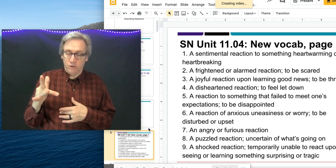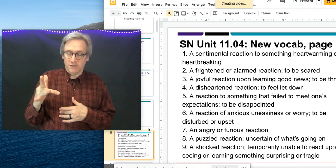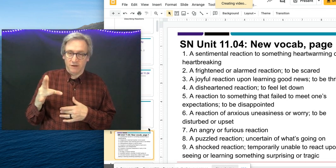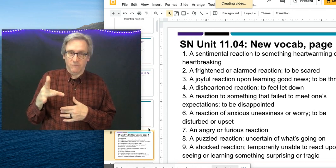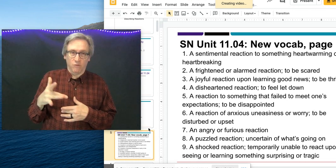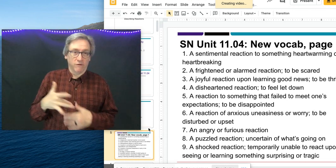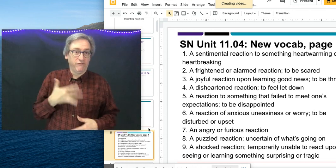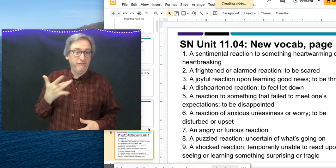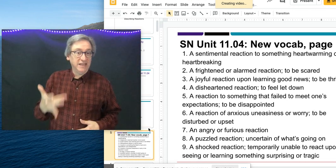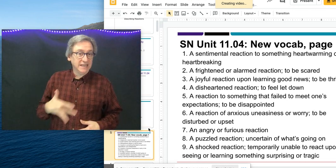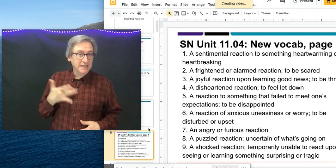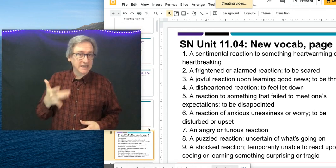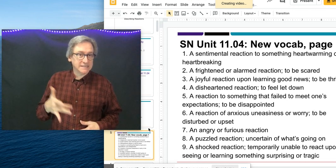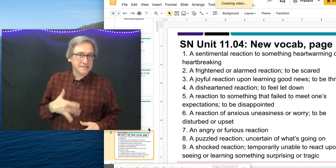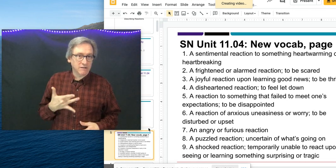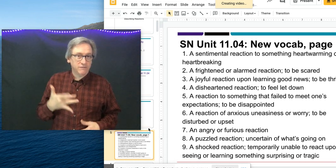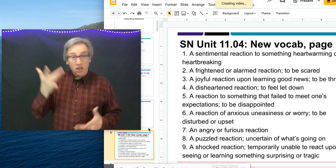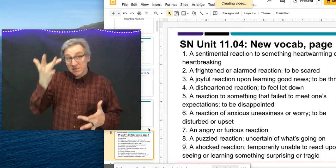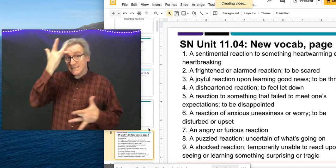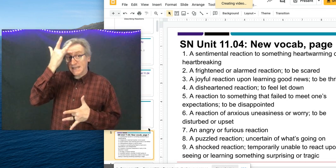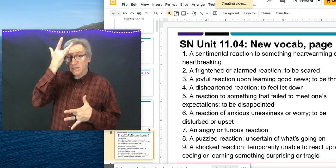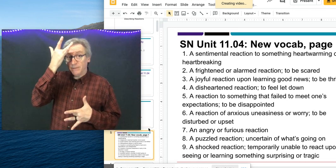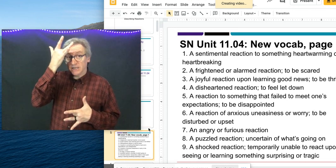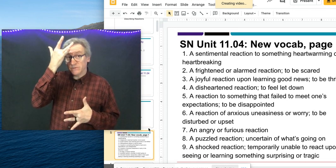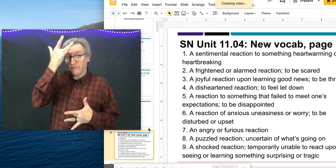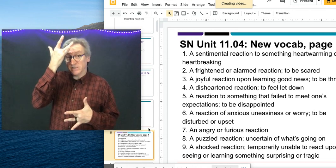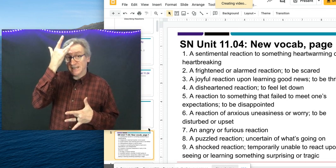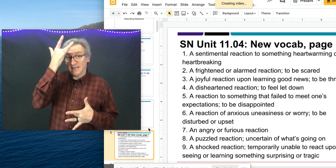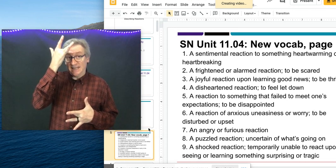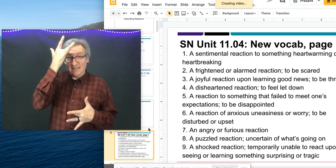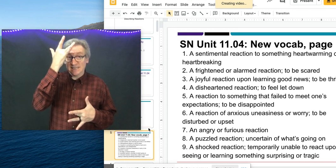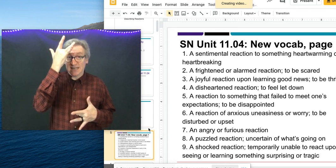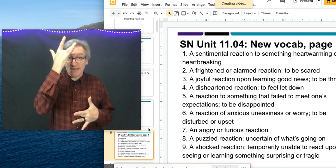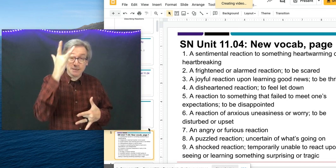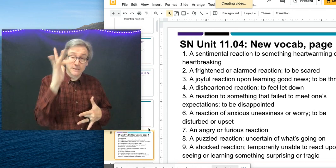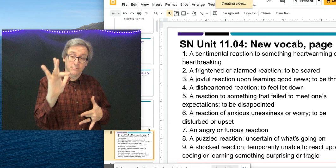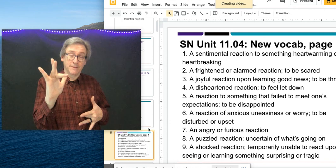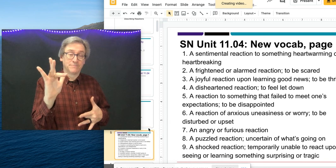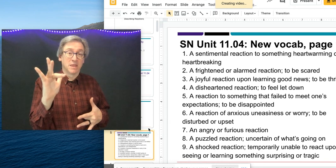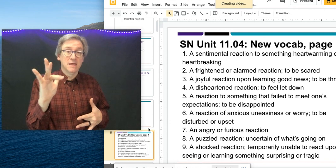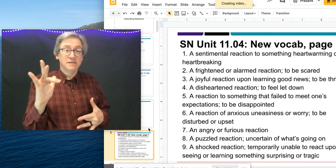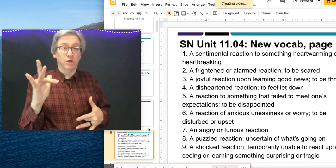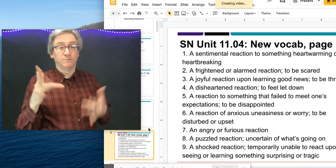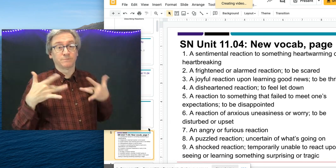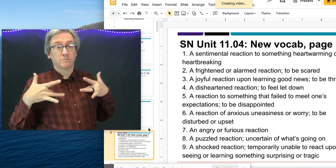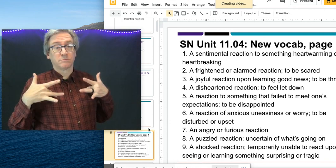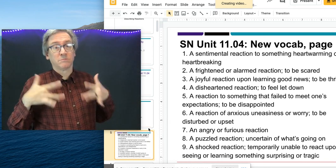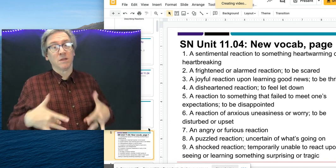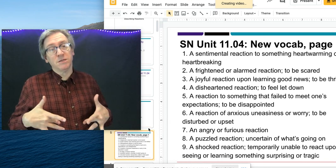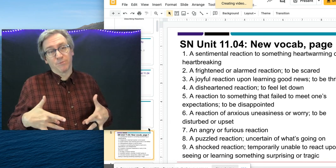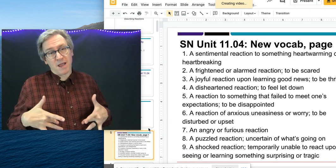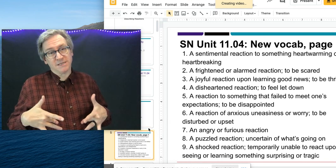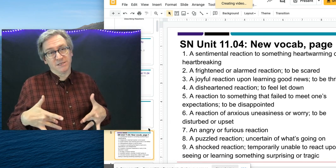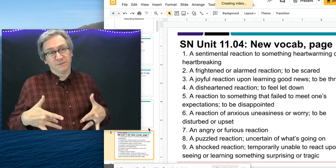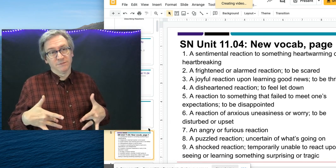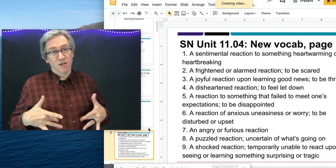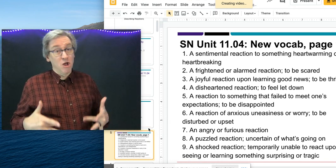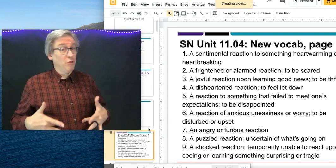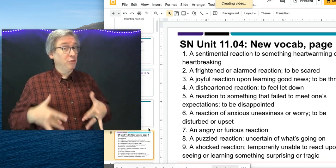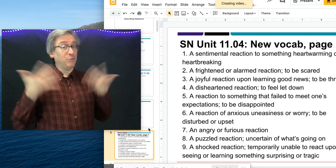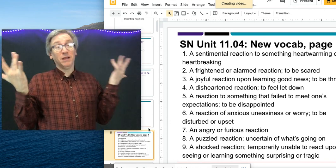We use it for feeling itself. Sick because we feel sick on the inside. Right? So